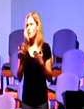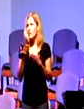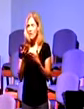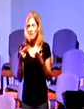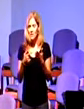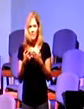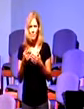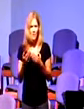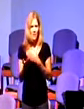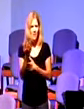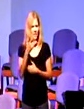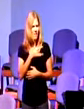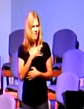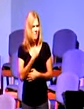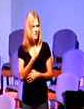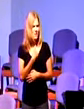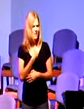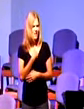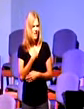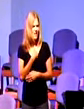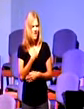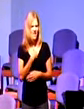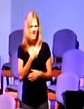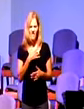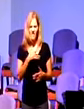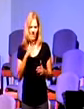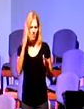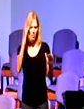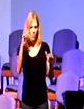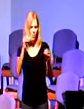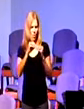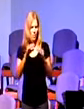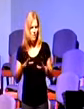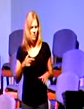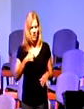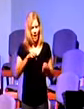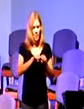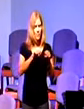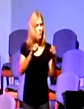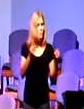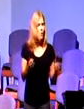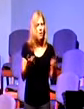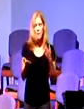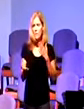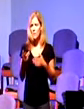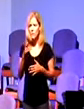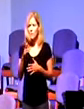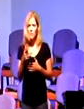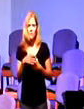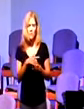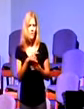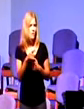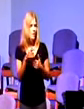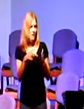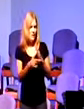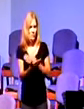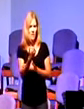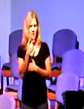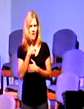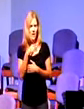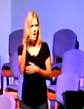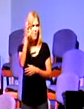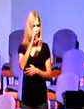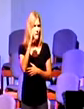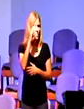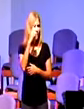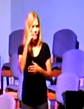morning and you say, I find myself in the midst of hopelessness, or I'm broken. Maybe you find yourself here this morning saying, I'm looking